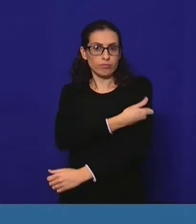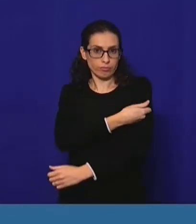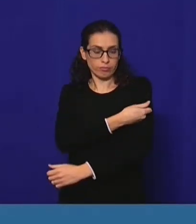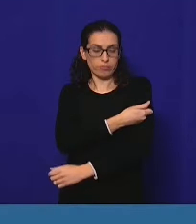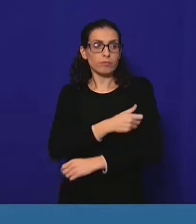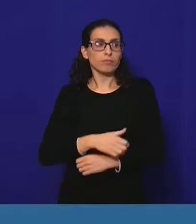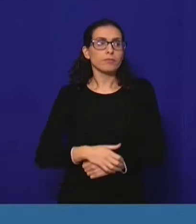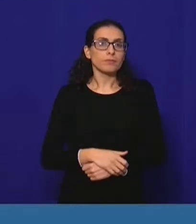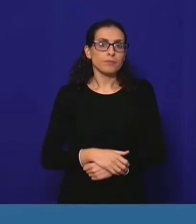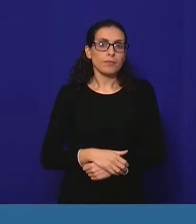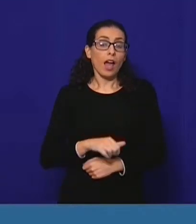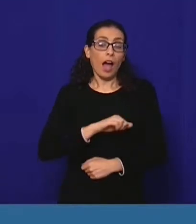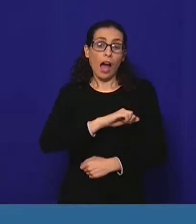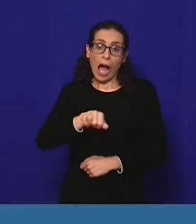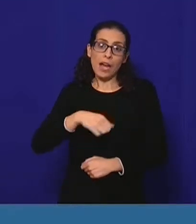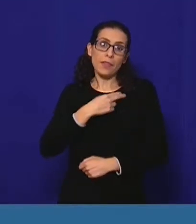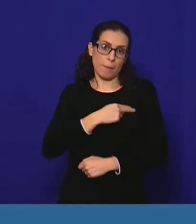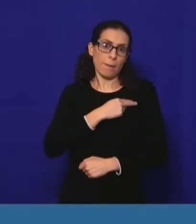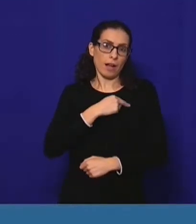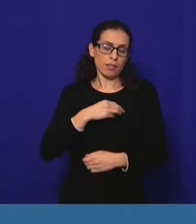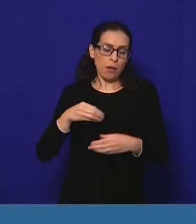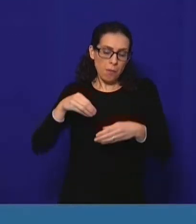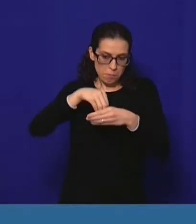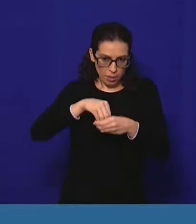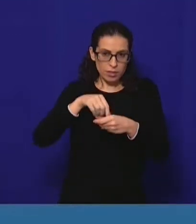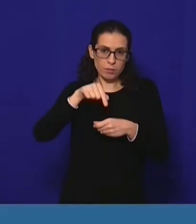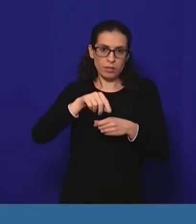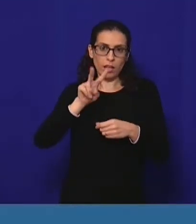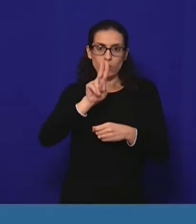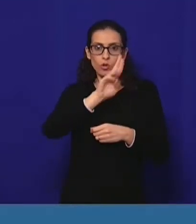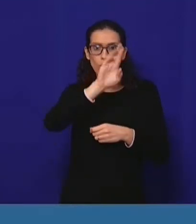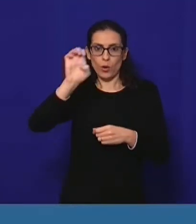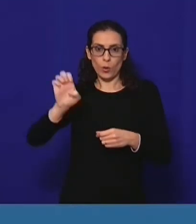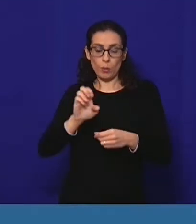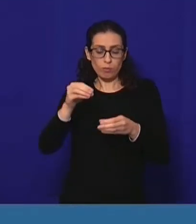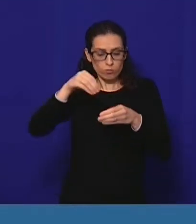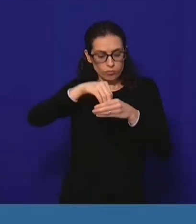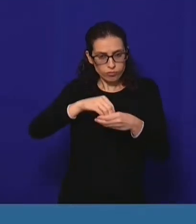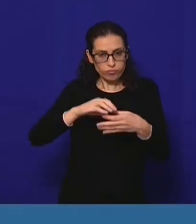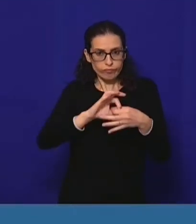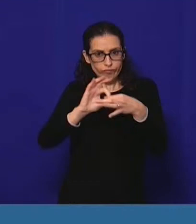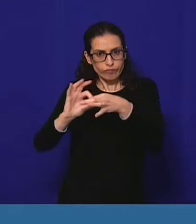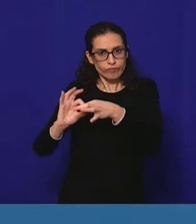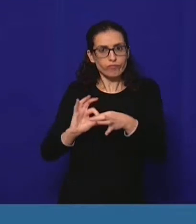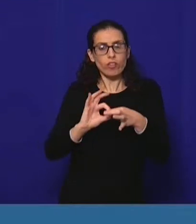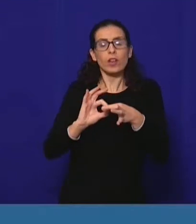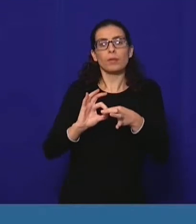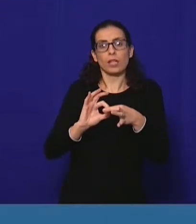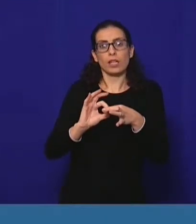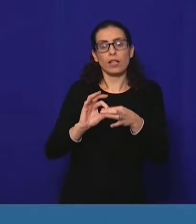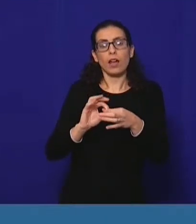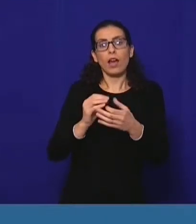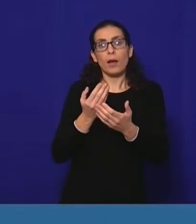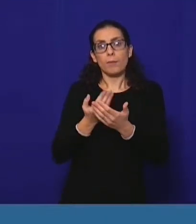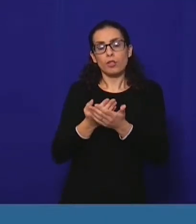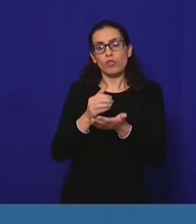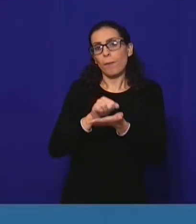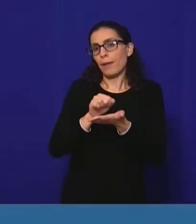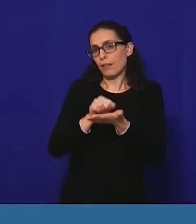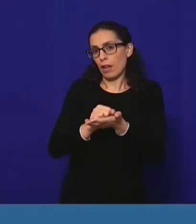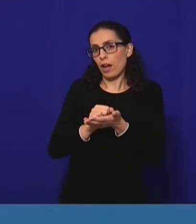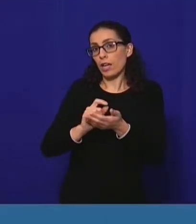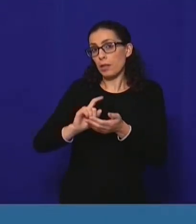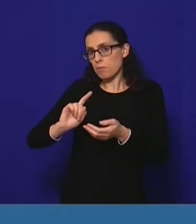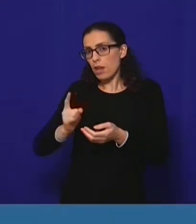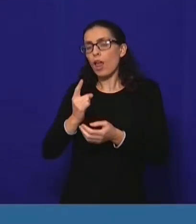Malta qegħdin parti minn dan il-grupp ta' pajjiżi fejn tħallna fil-joint procurement allura ħajkolna l-ewwel vaccine